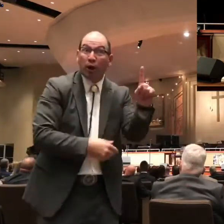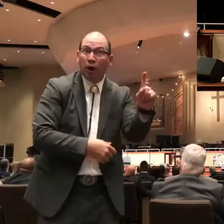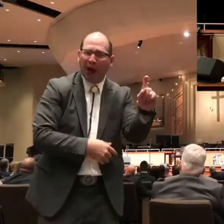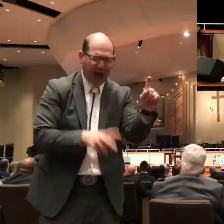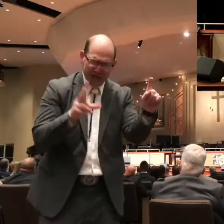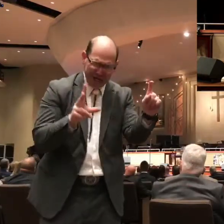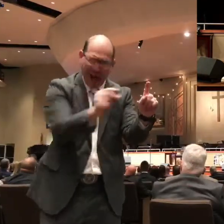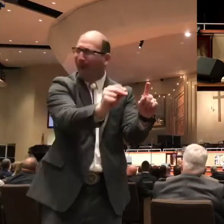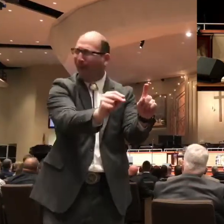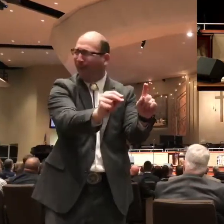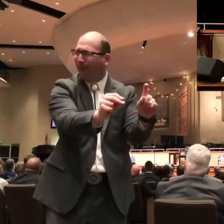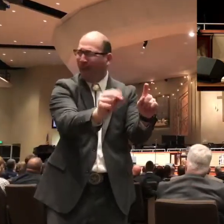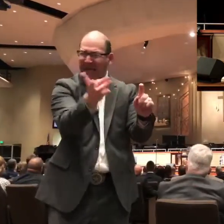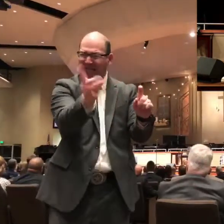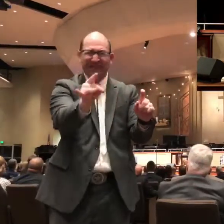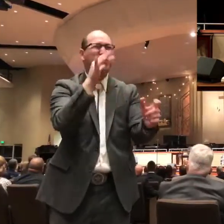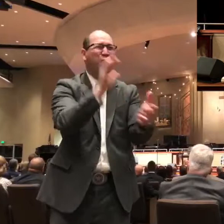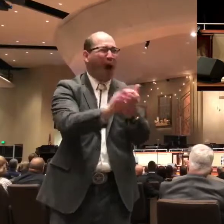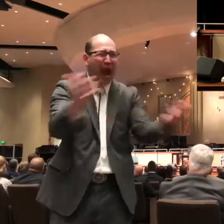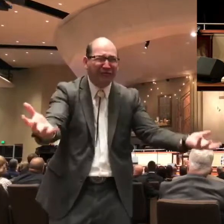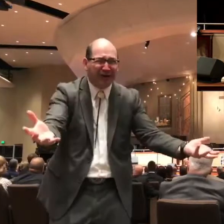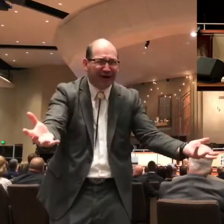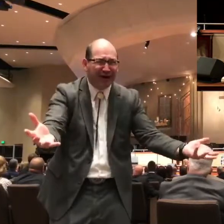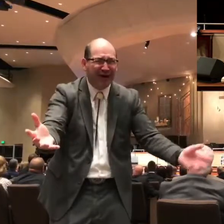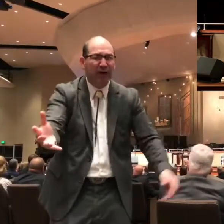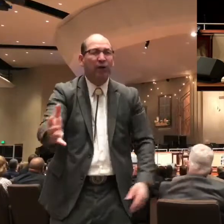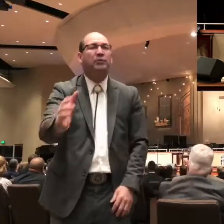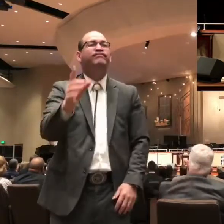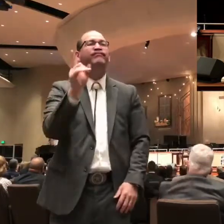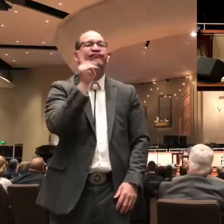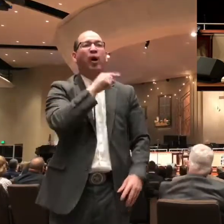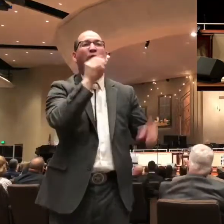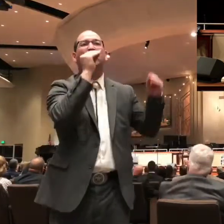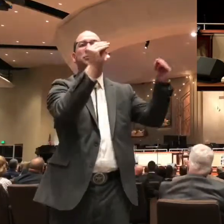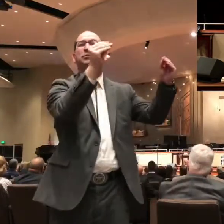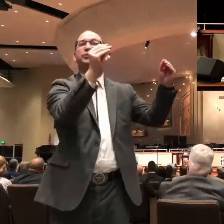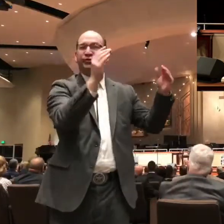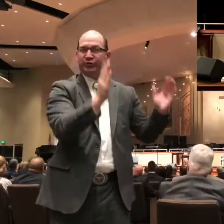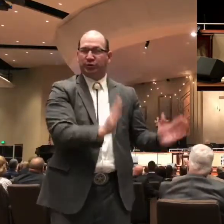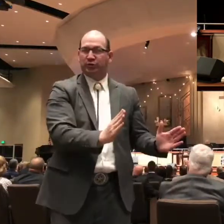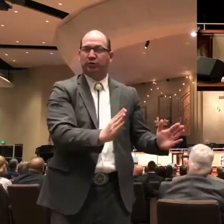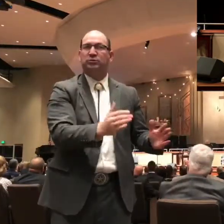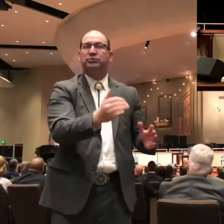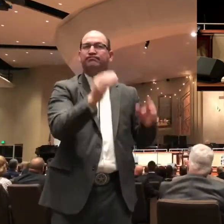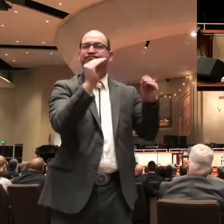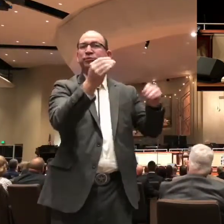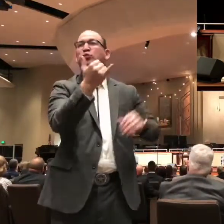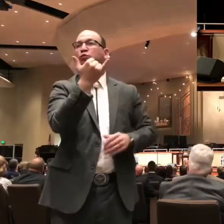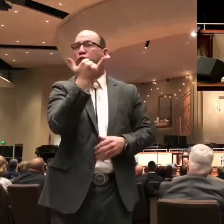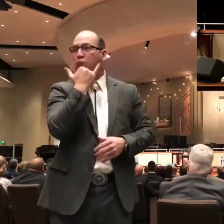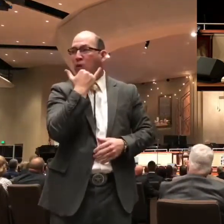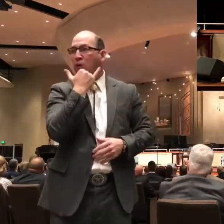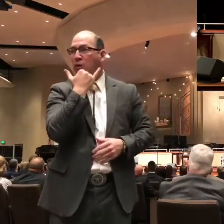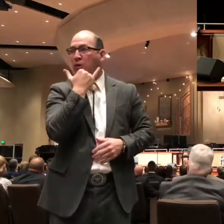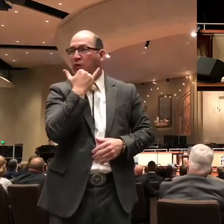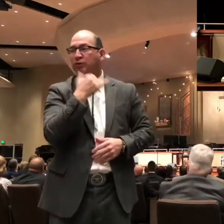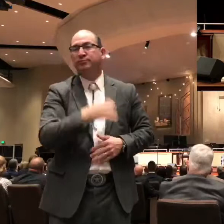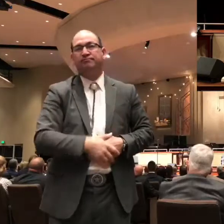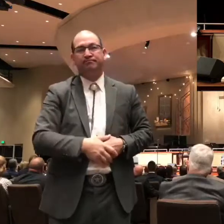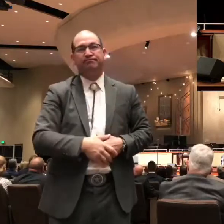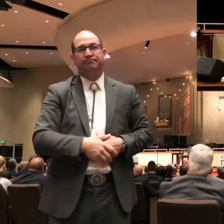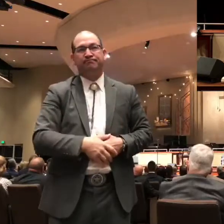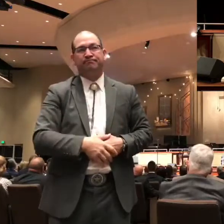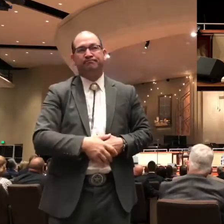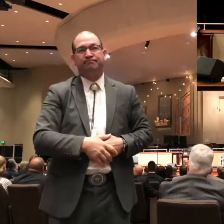are cults. These are false teachers who have privily brought false doctrine into a cult called a church.